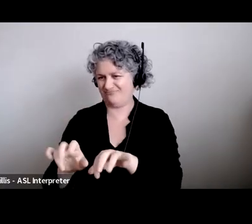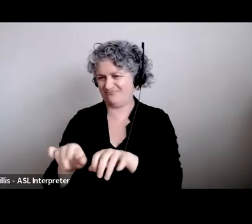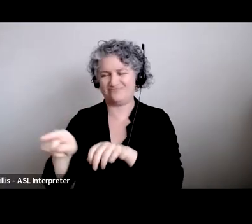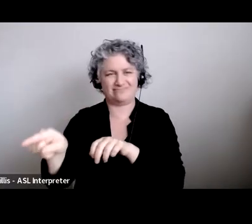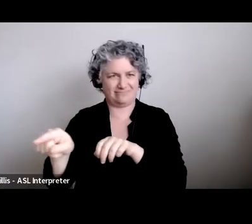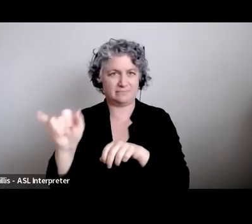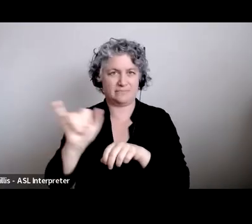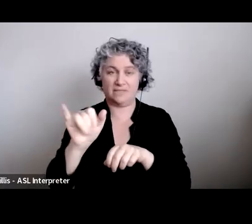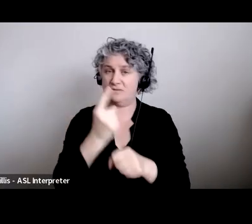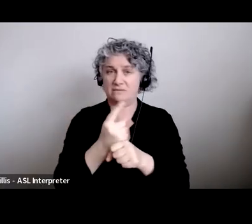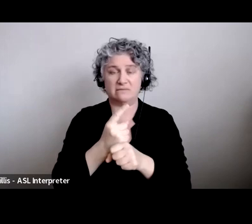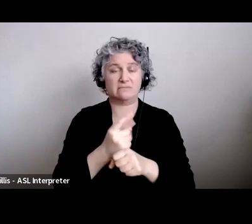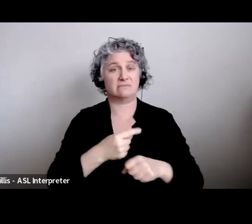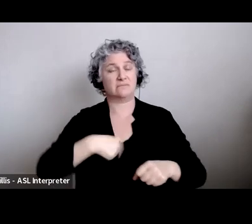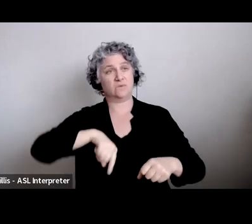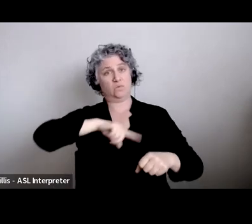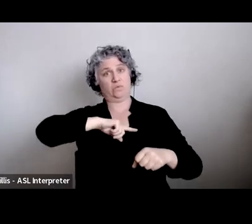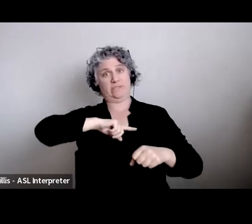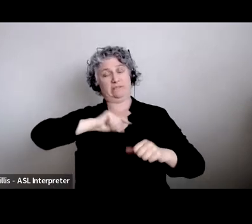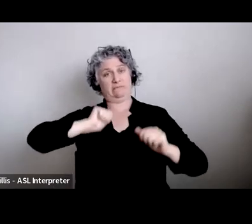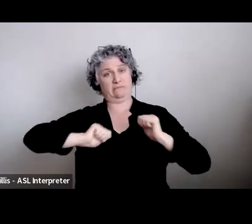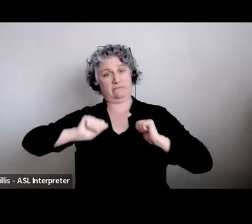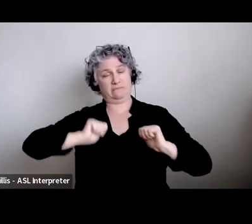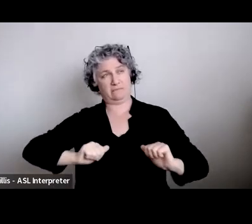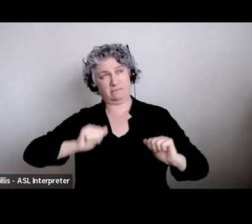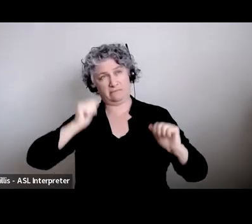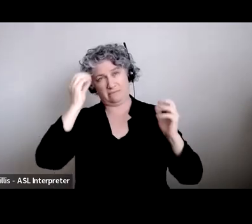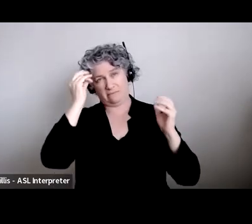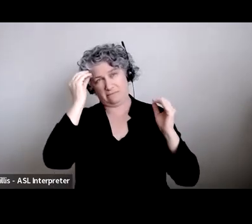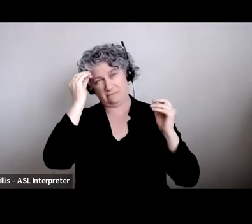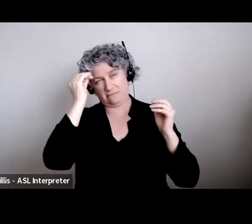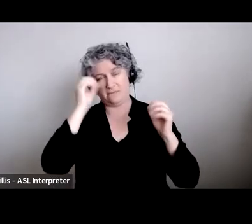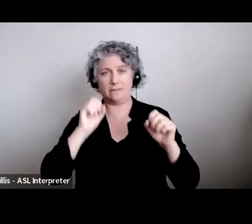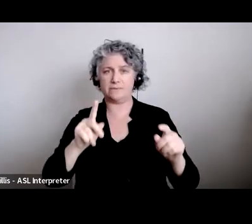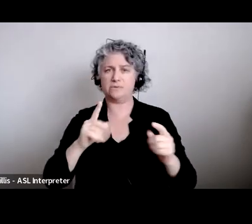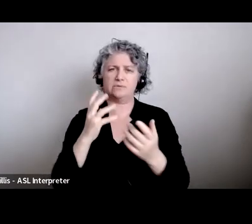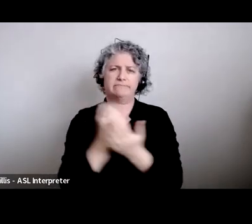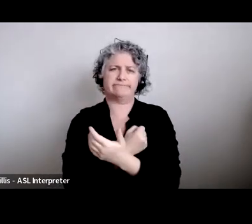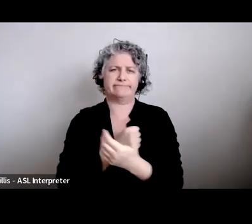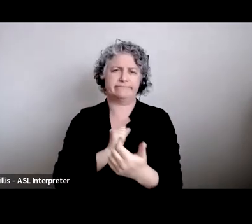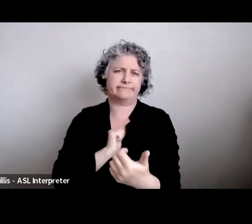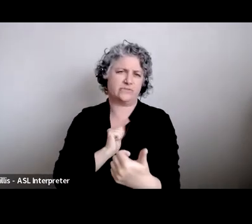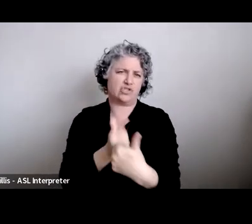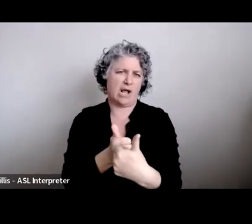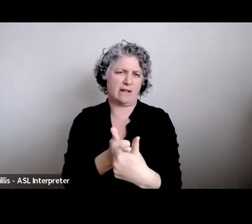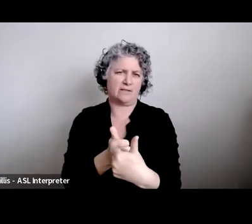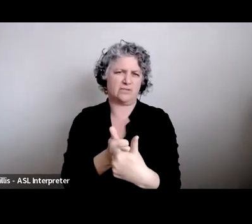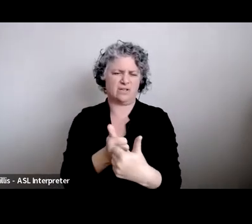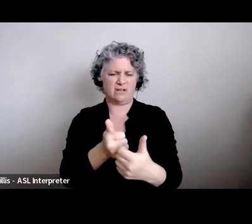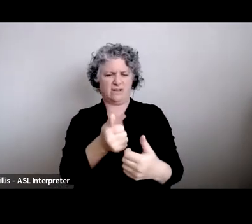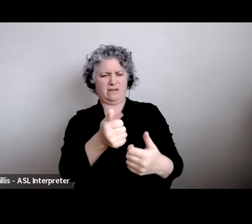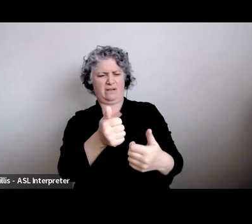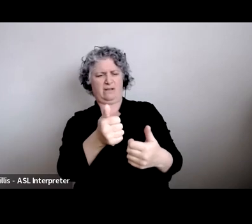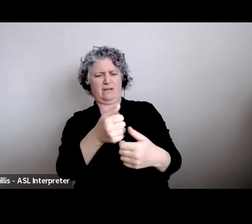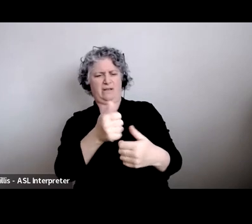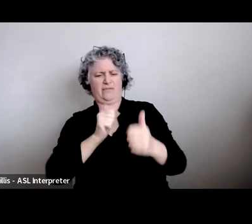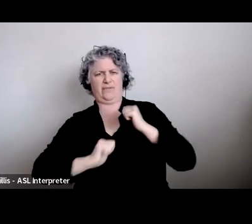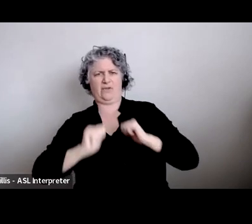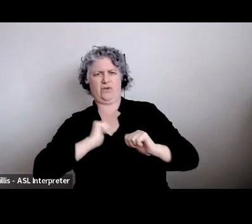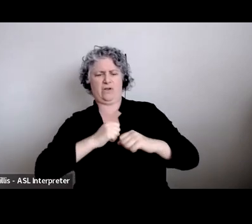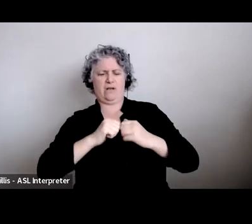It's given us an opportunity to really challenge the assumption about how theater is made. and to look at like that we're